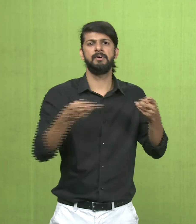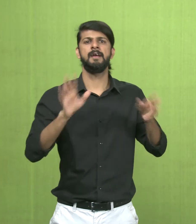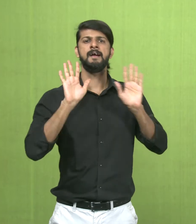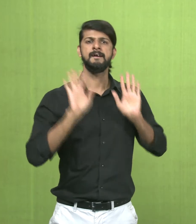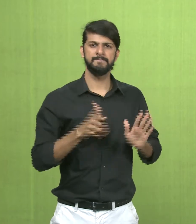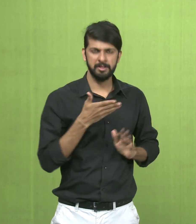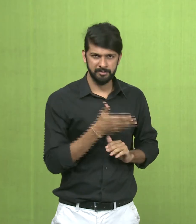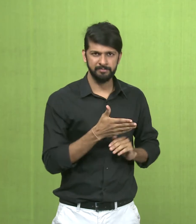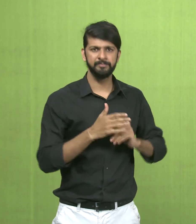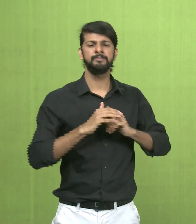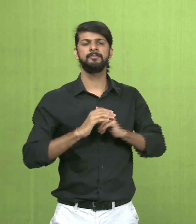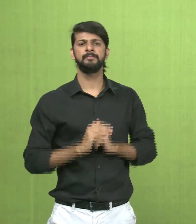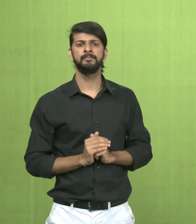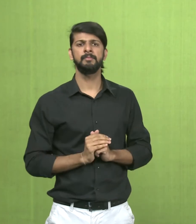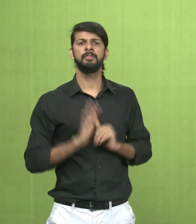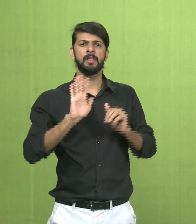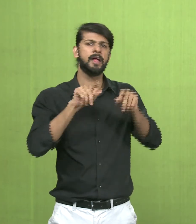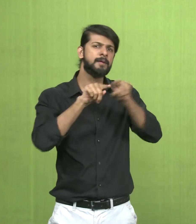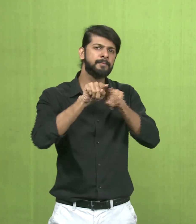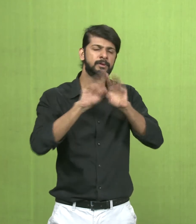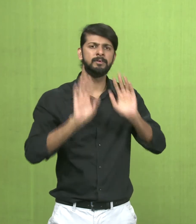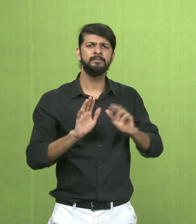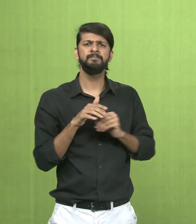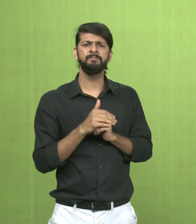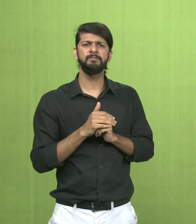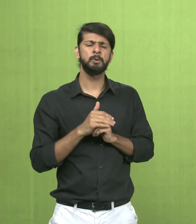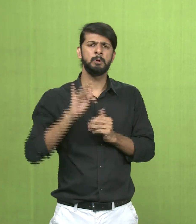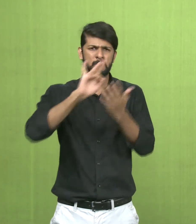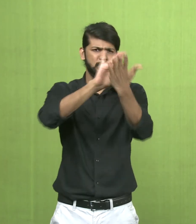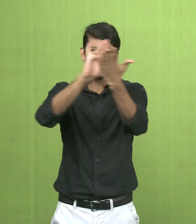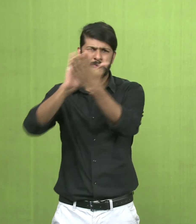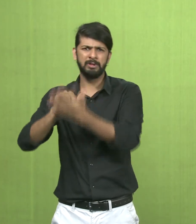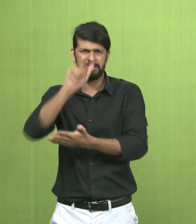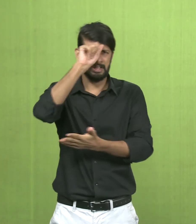different kind of designs. These designs